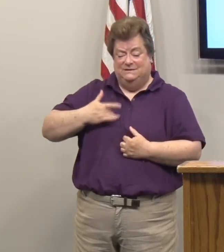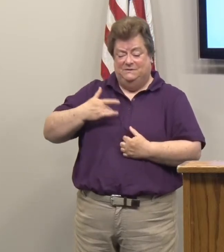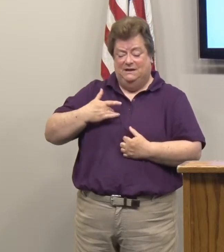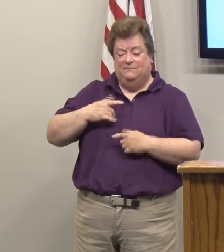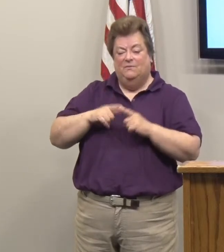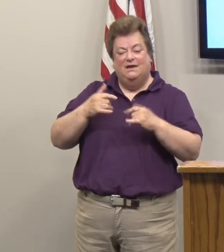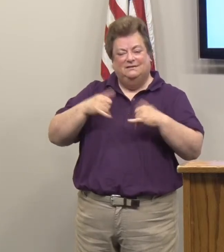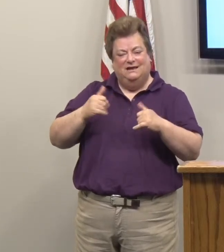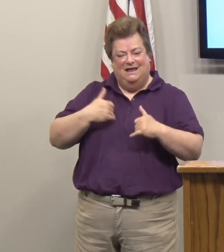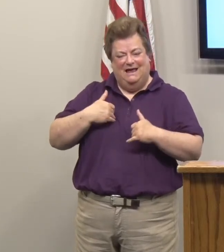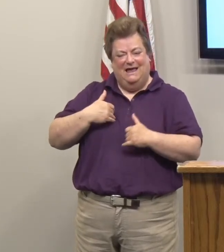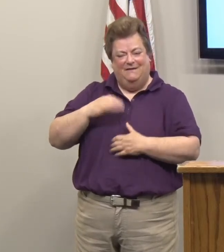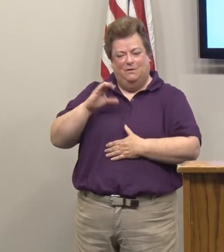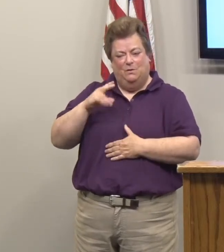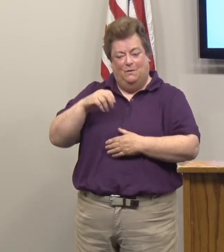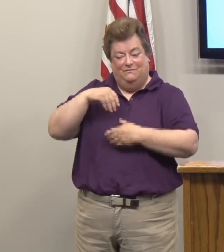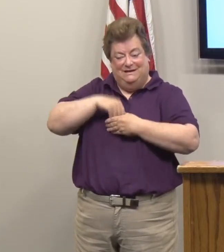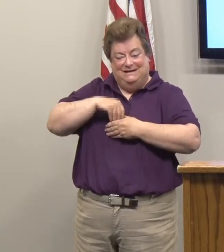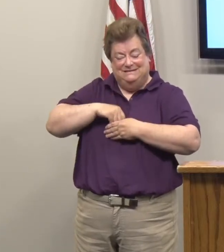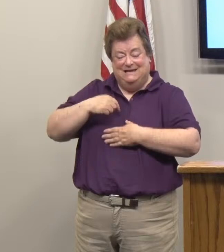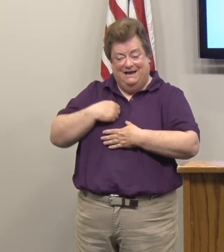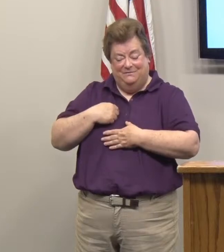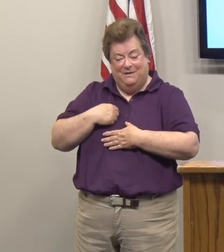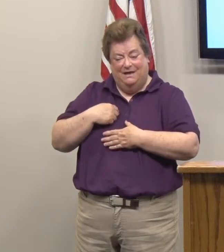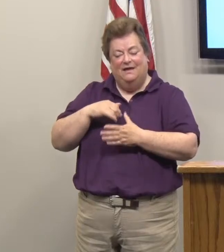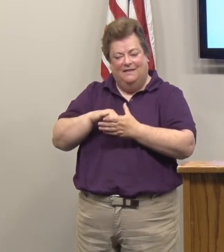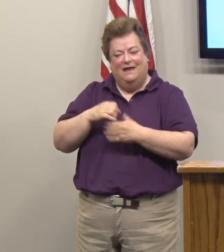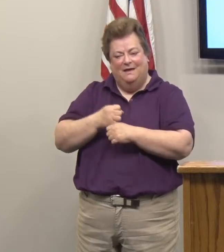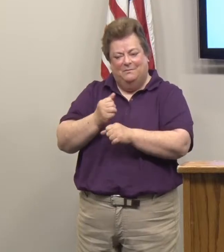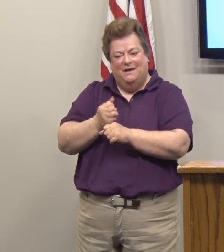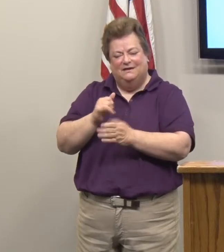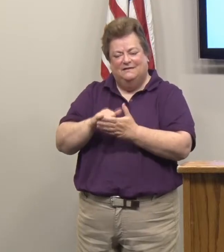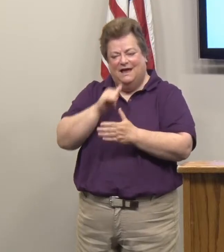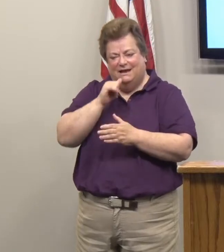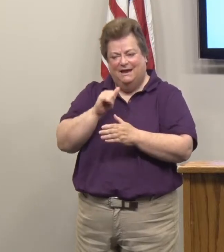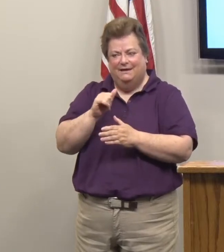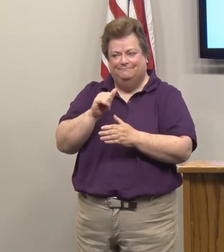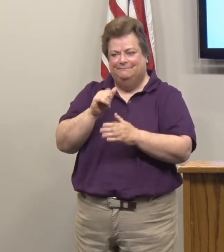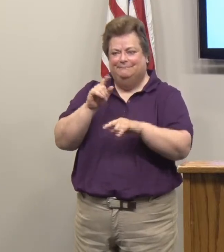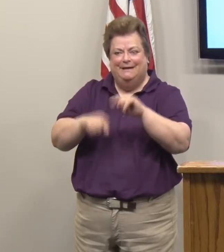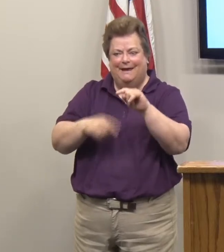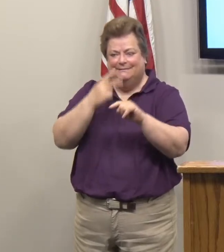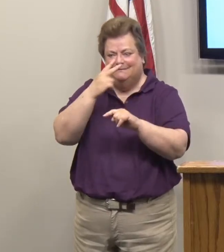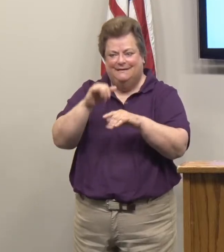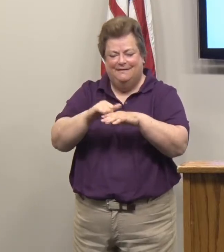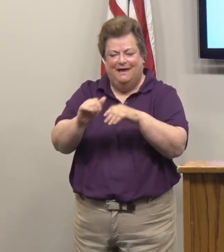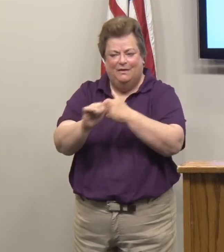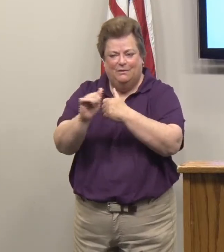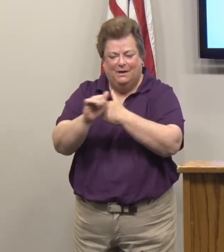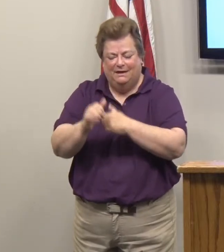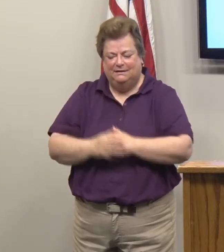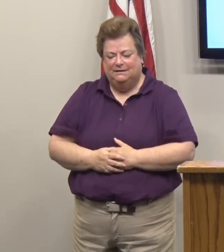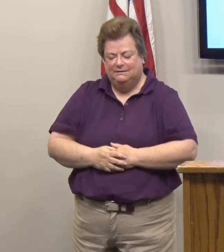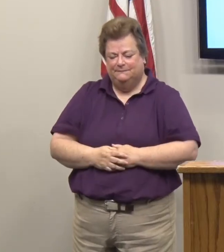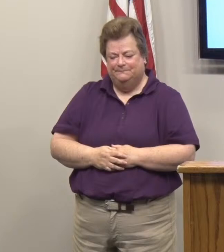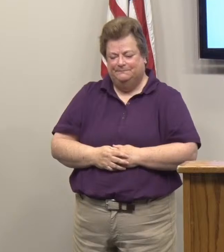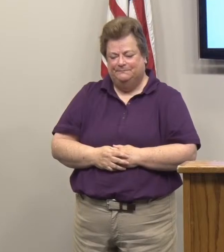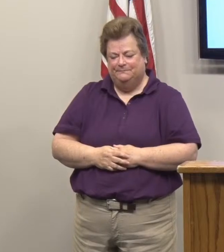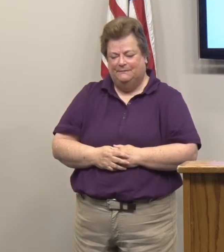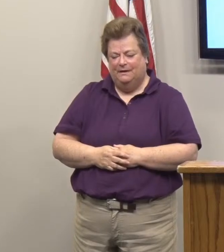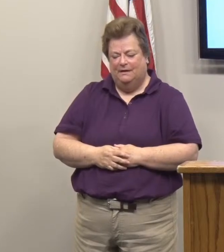kind of close contact that allows droplets from people breathing on each other to spread the disease. And you don't have to have any symptoms